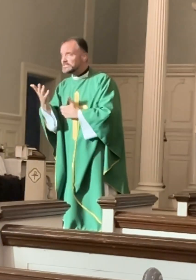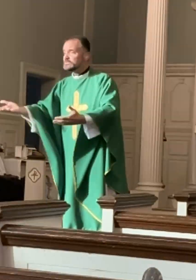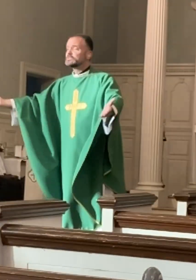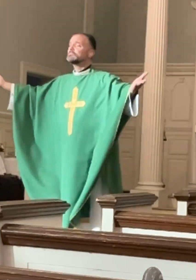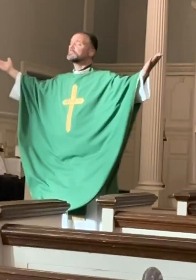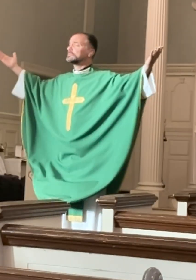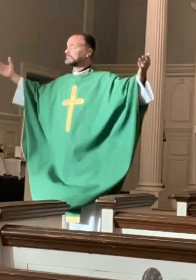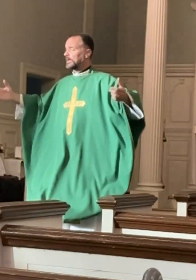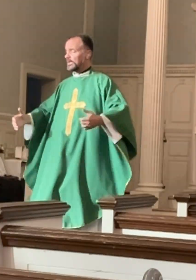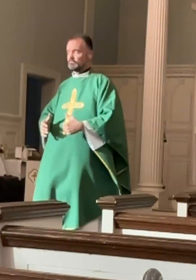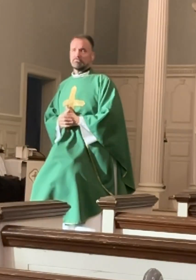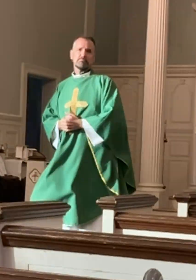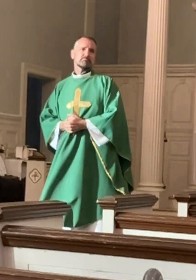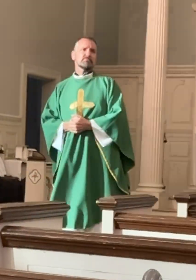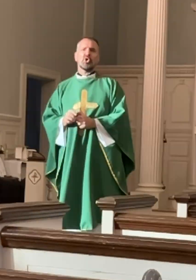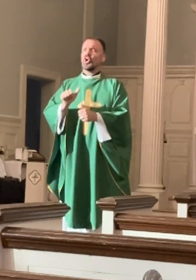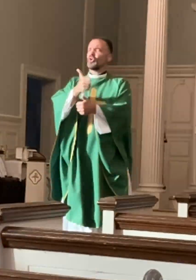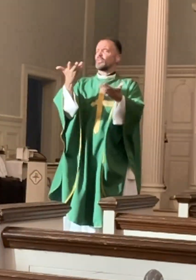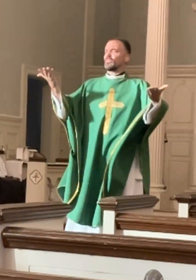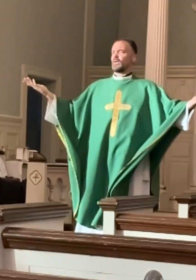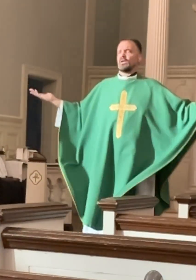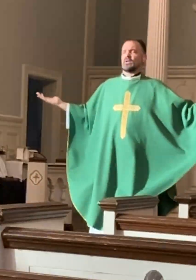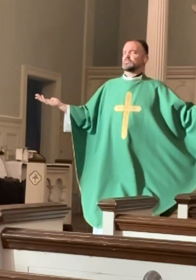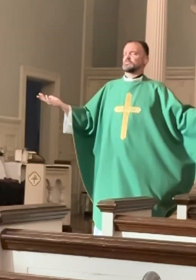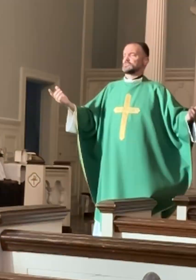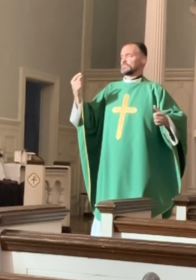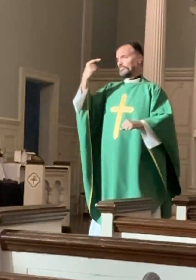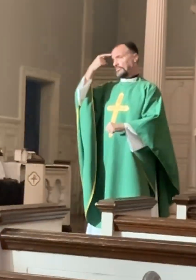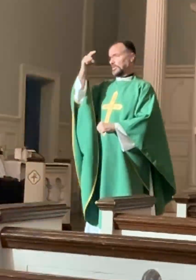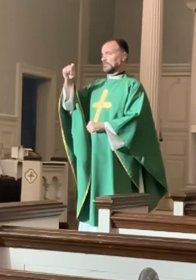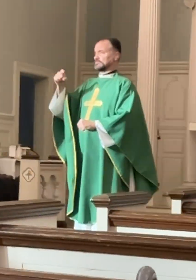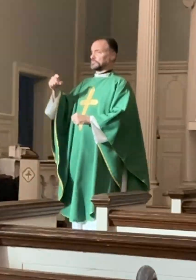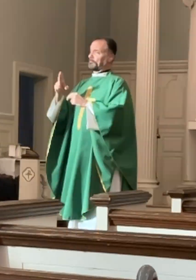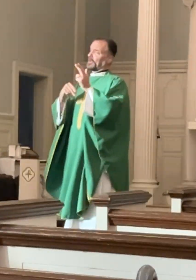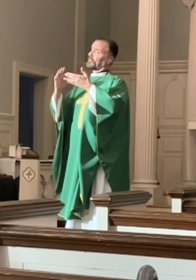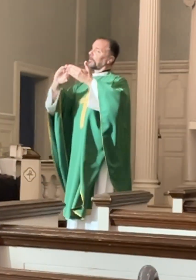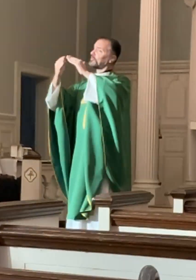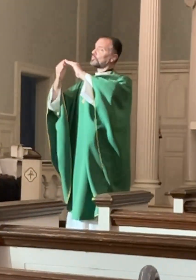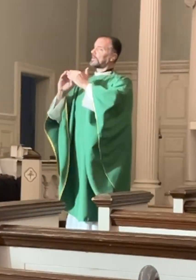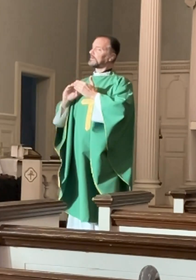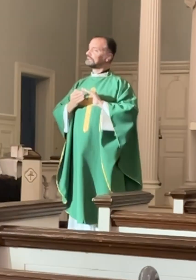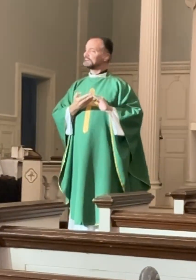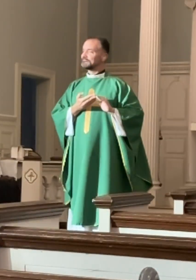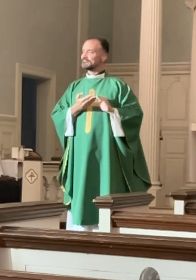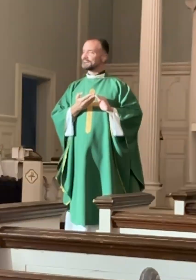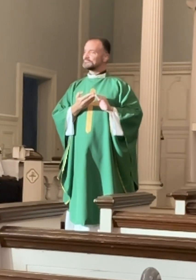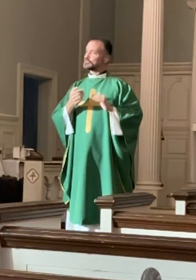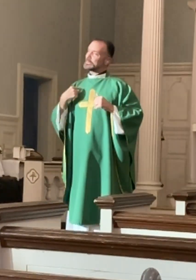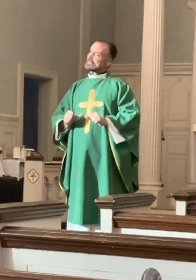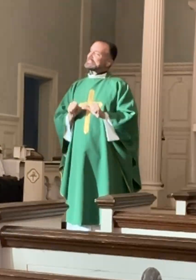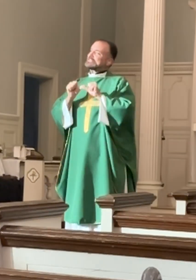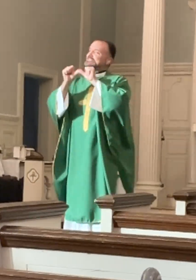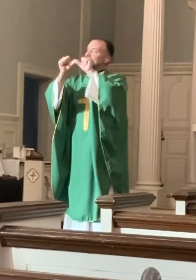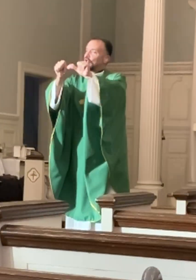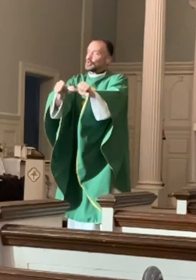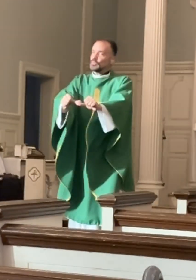to share it with you now. And we will have a couple things to help raise money for the parish, you know, such as a